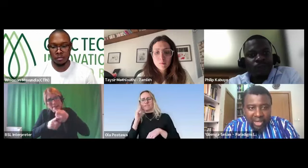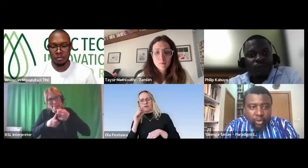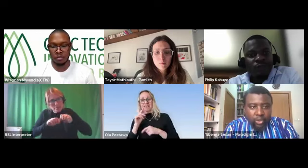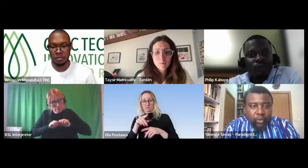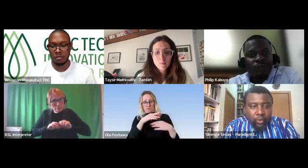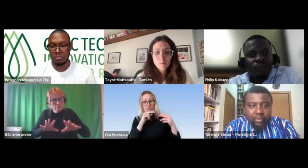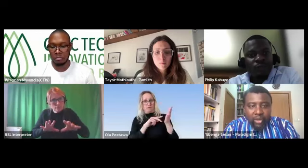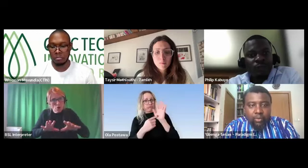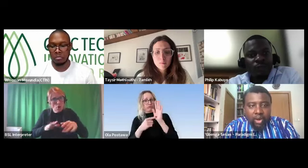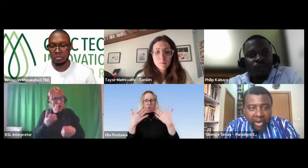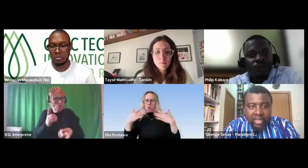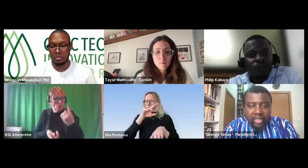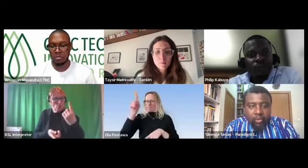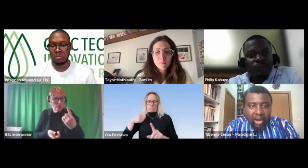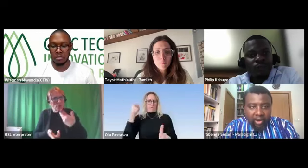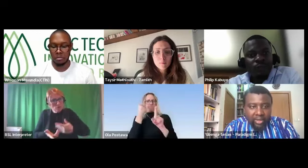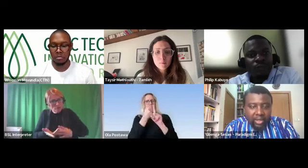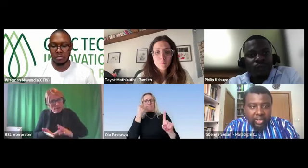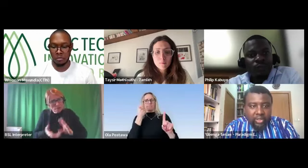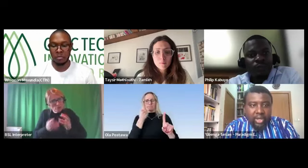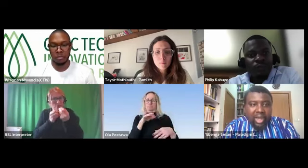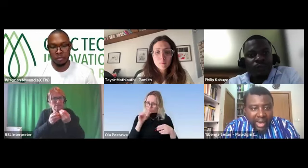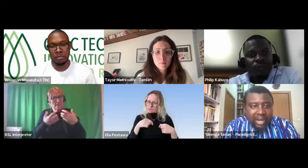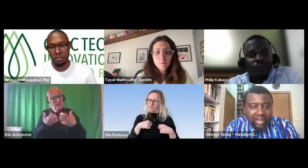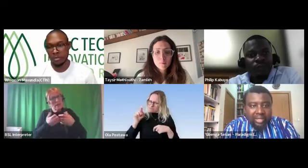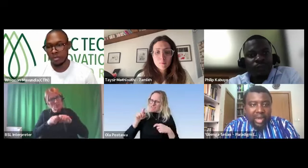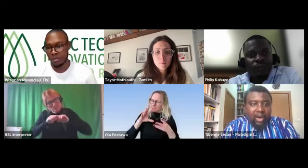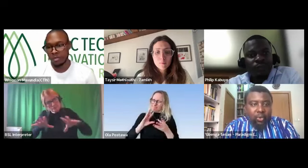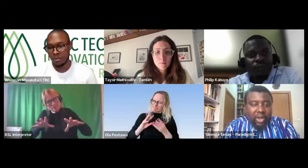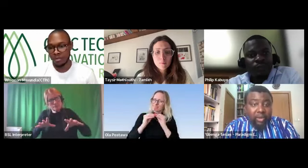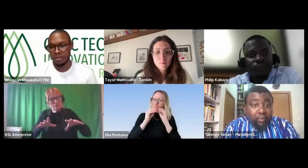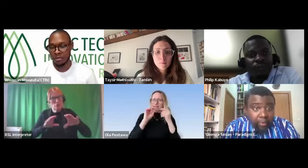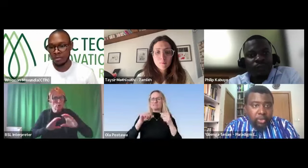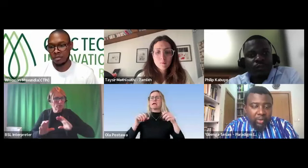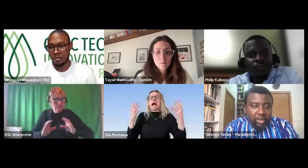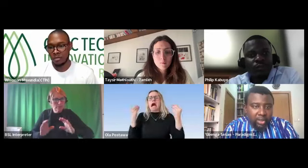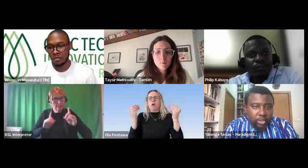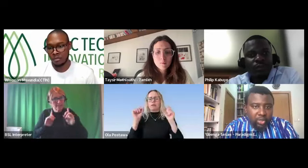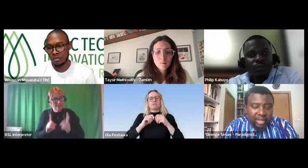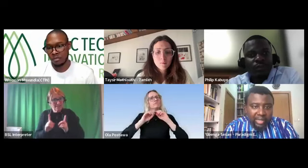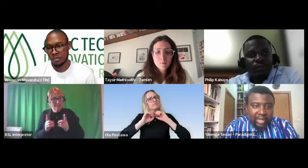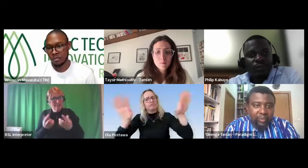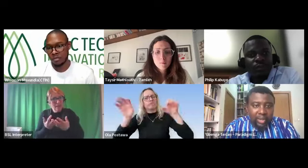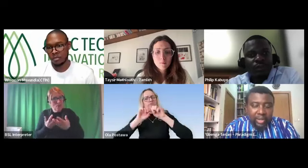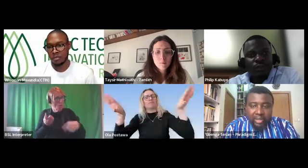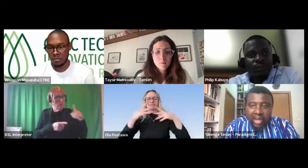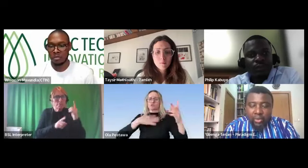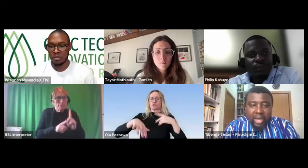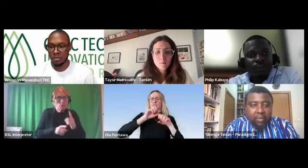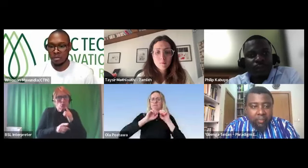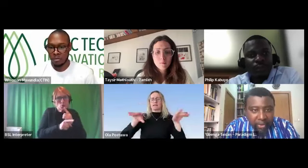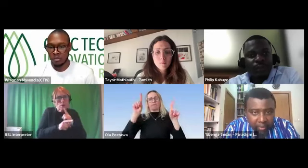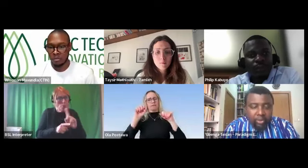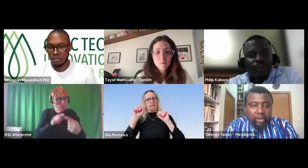we've called out. We have to get more creative with our communications. That is how we get people talking about the issues that matter. That